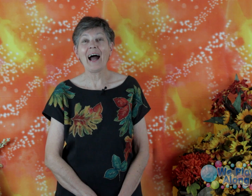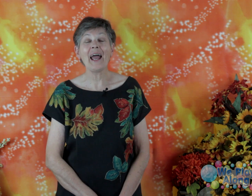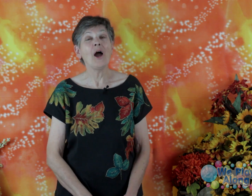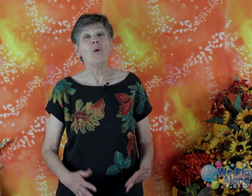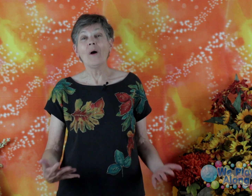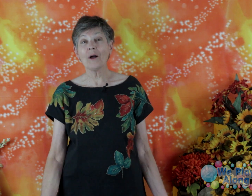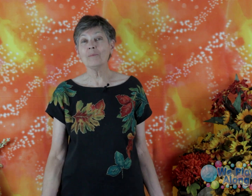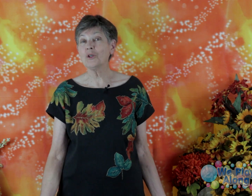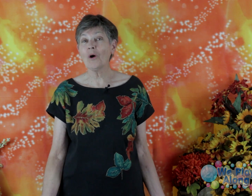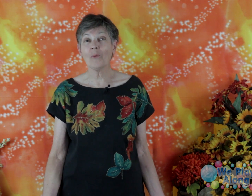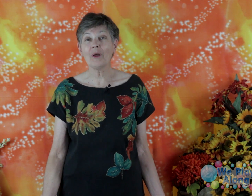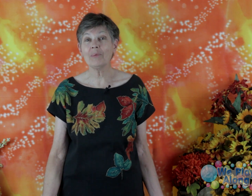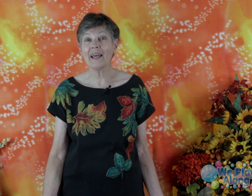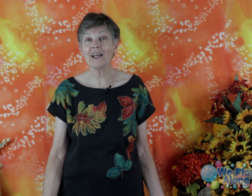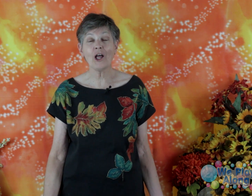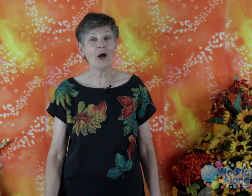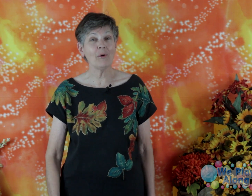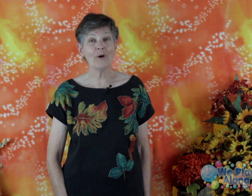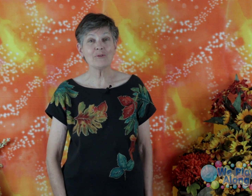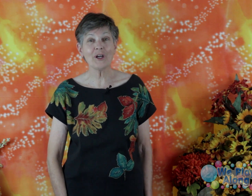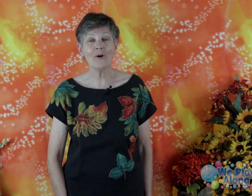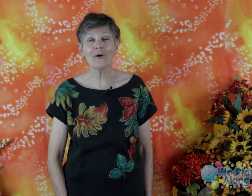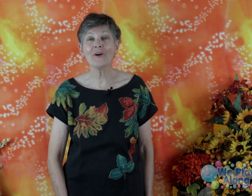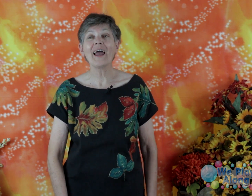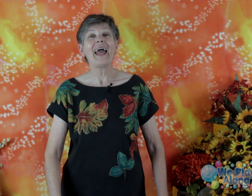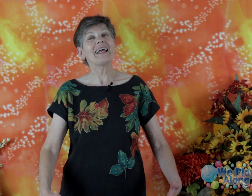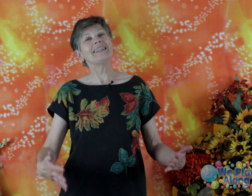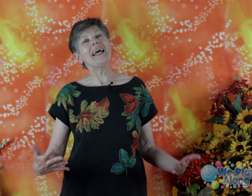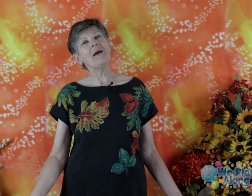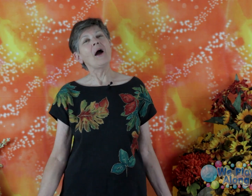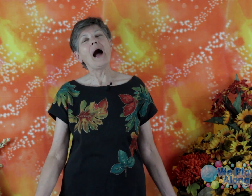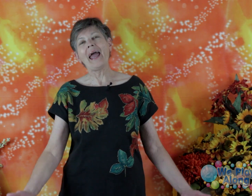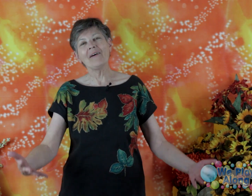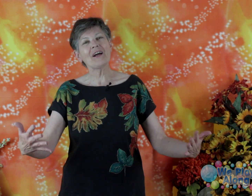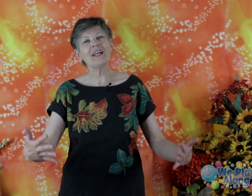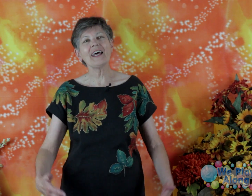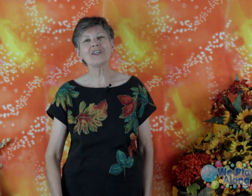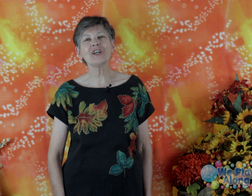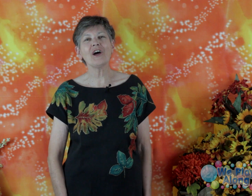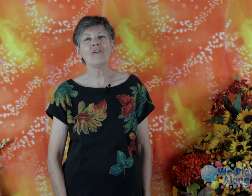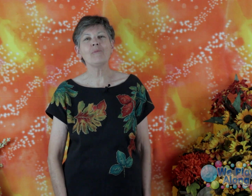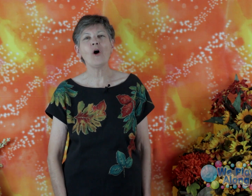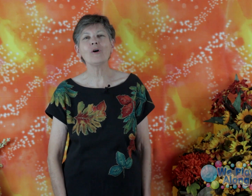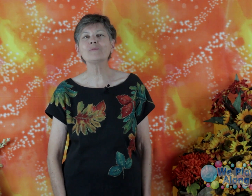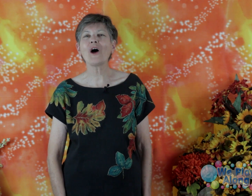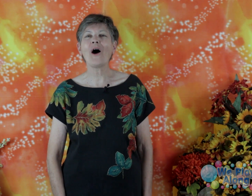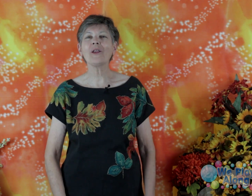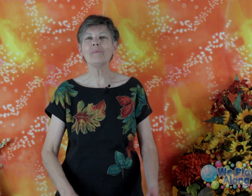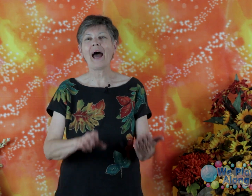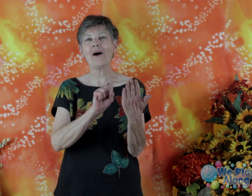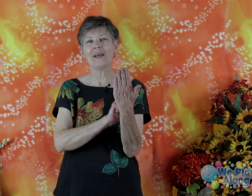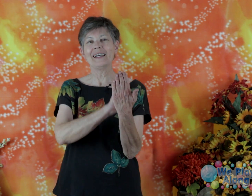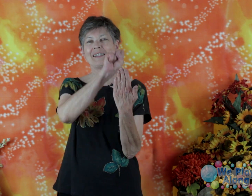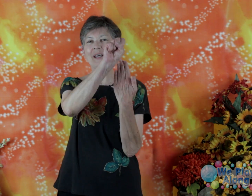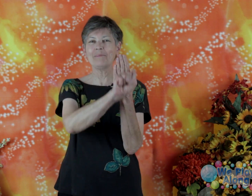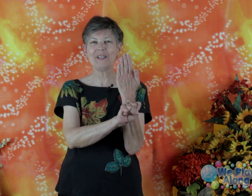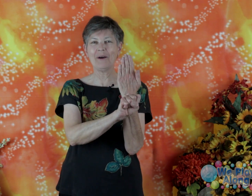Hi, welcome to our We Play Along Poetry Corner, and today I have a collection of poems all about